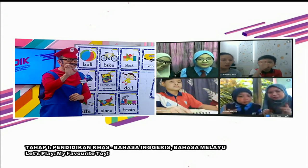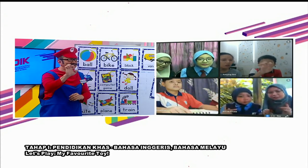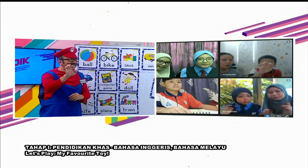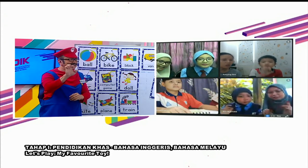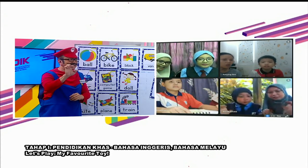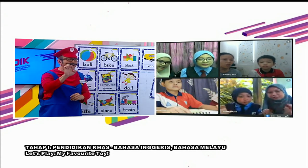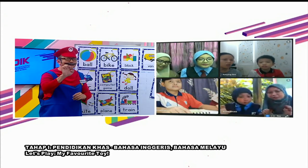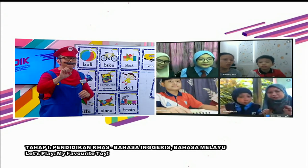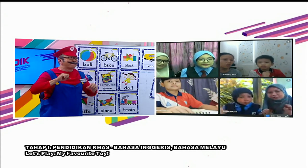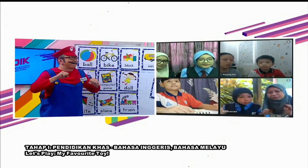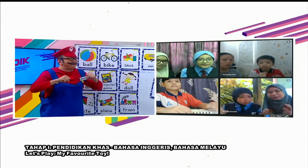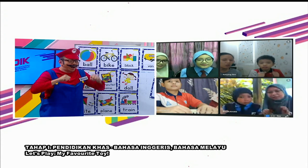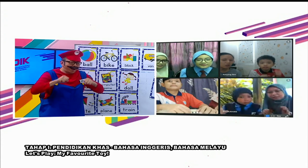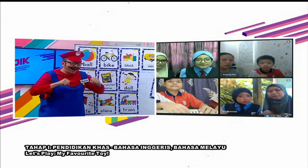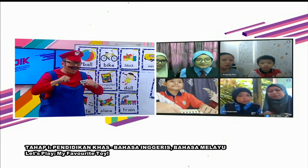B-I-K-E.